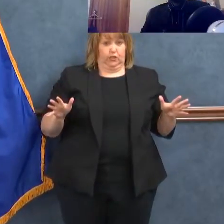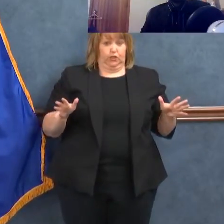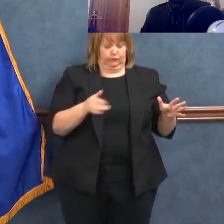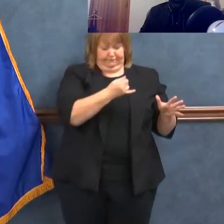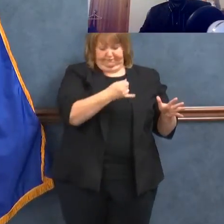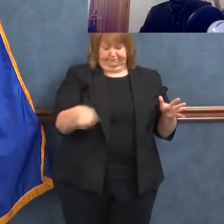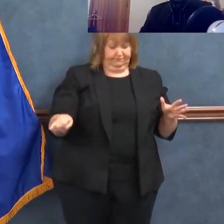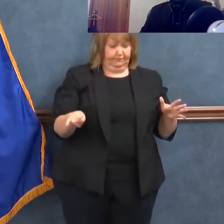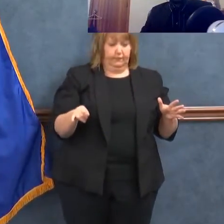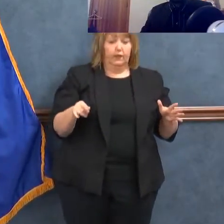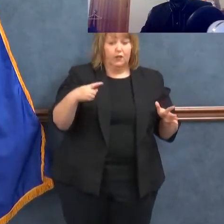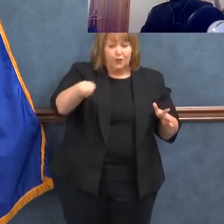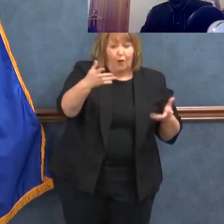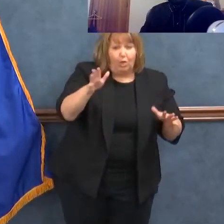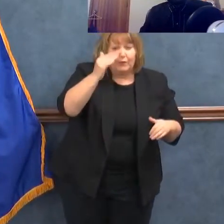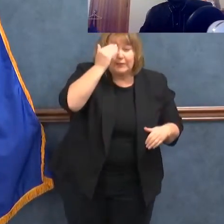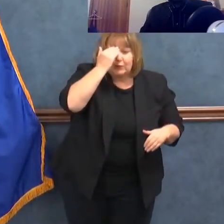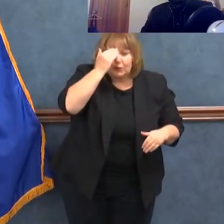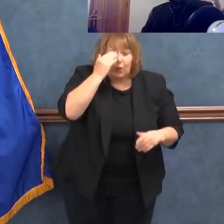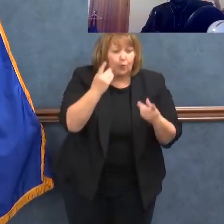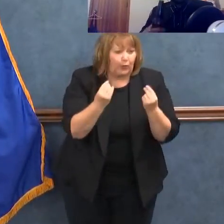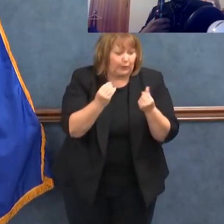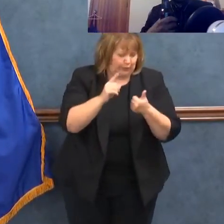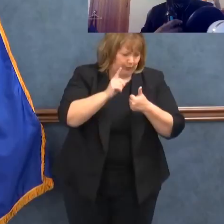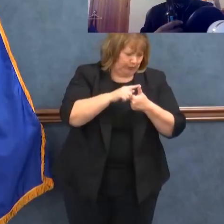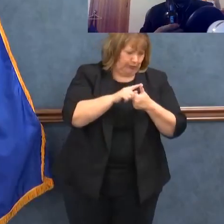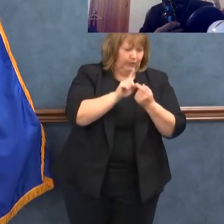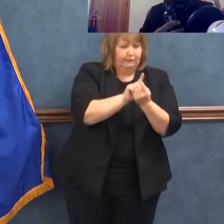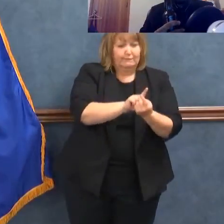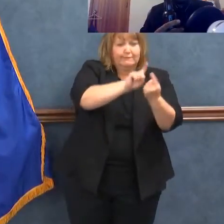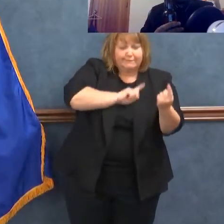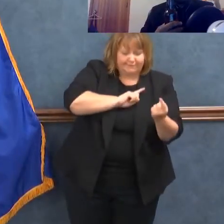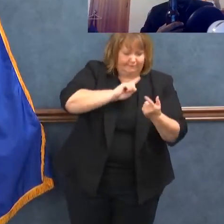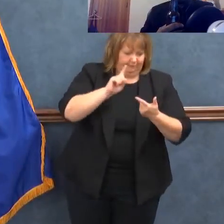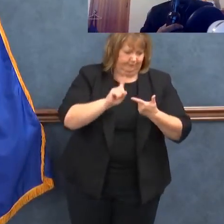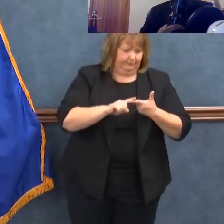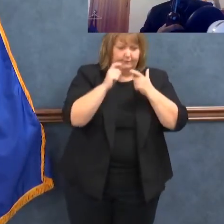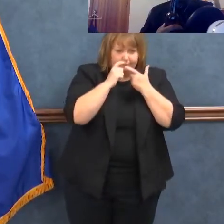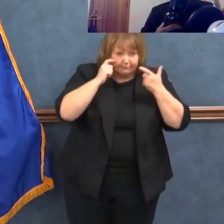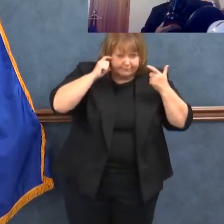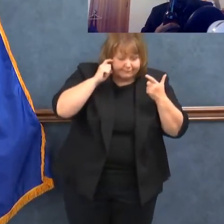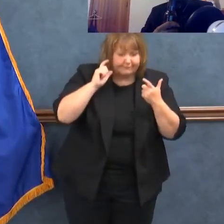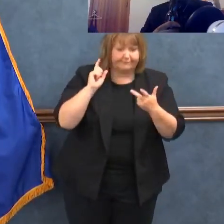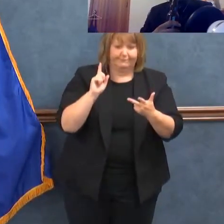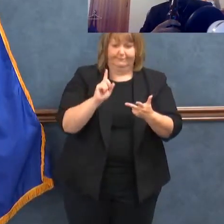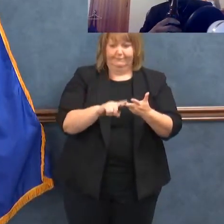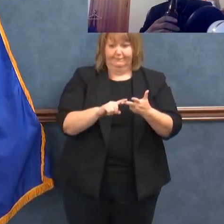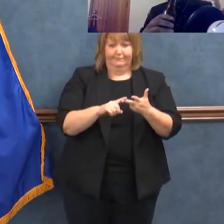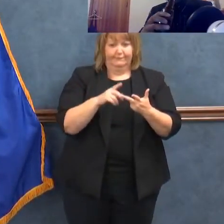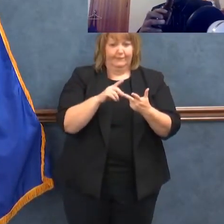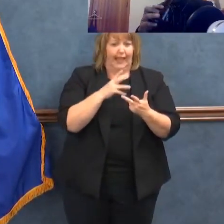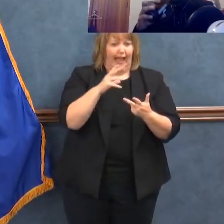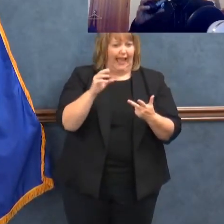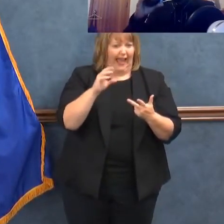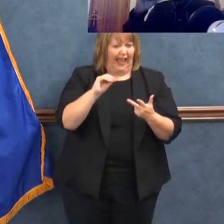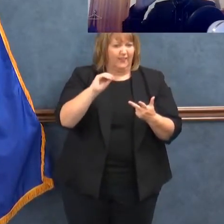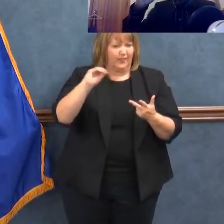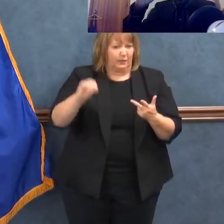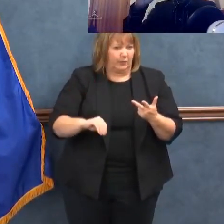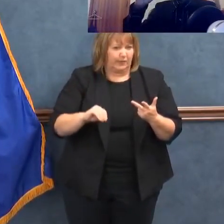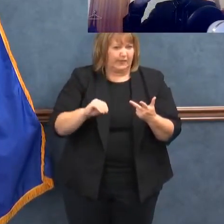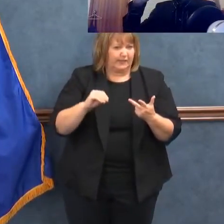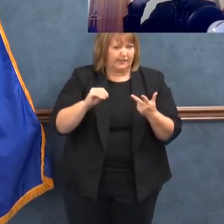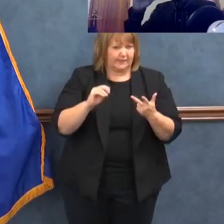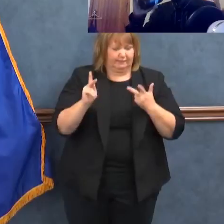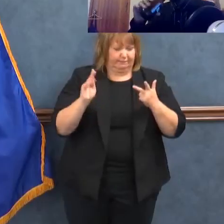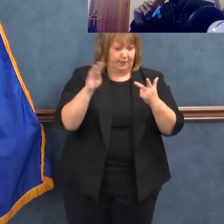reduced indoor capacity, required face coverings, and social distancing. We are close to 5 months in.